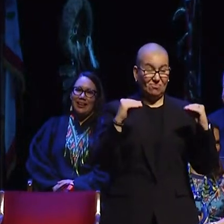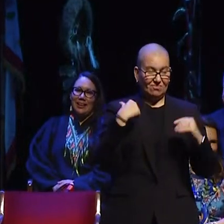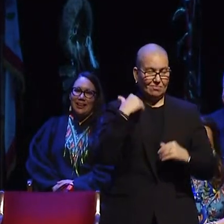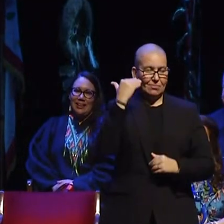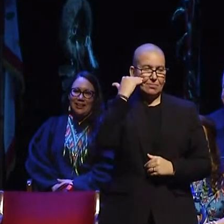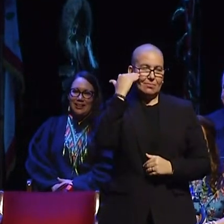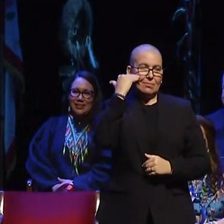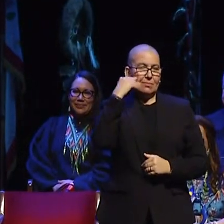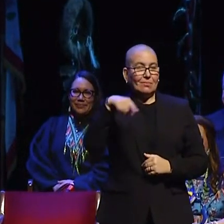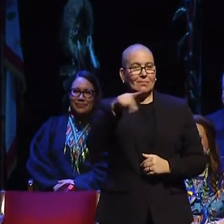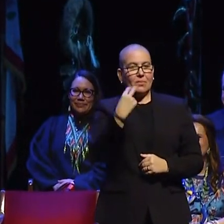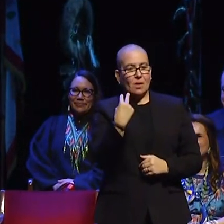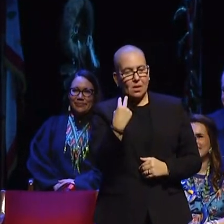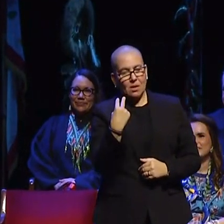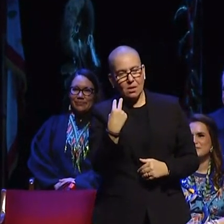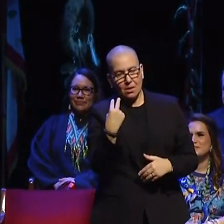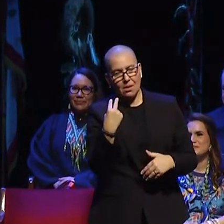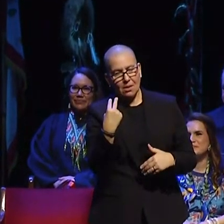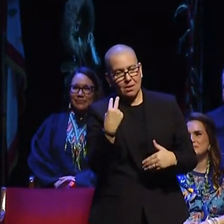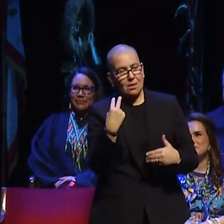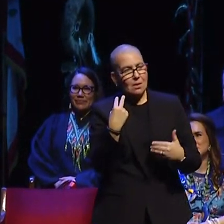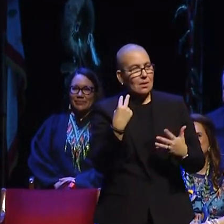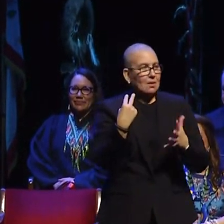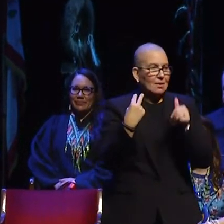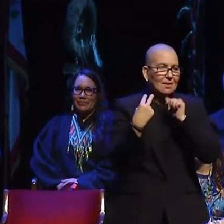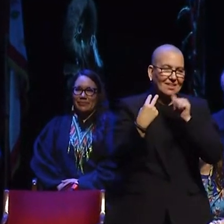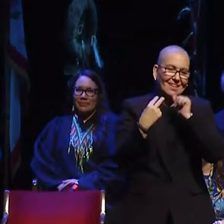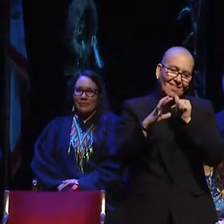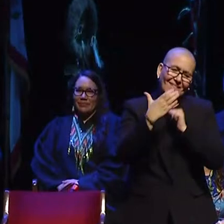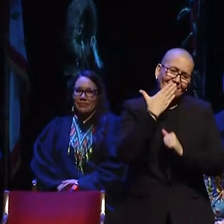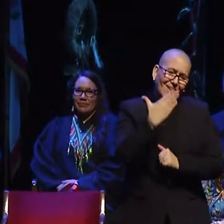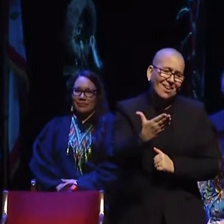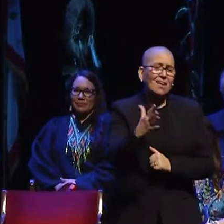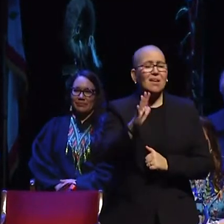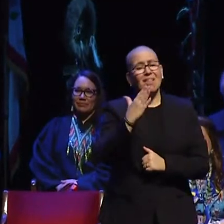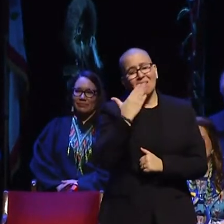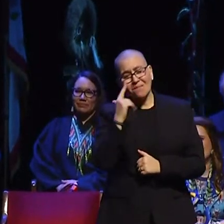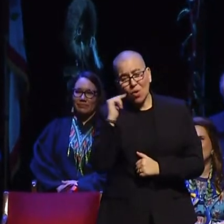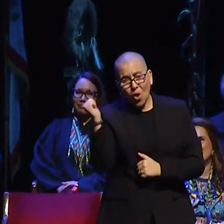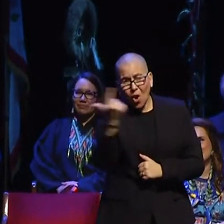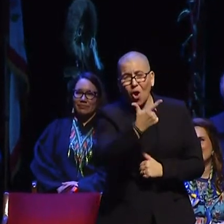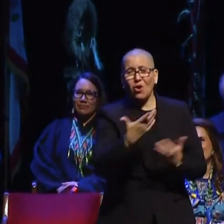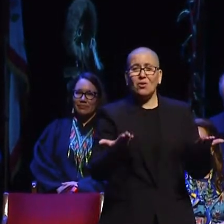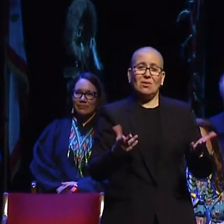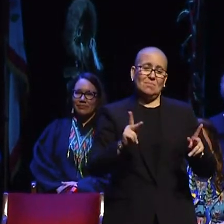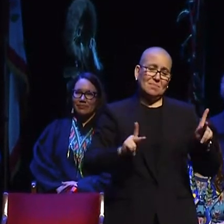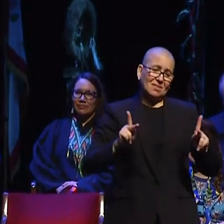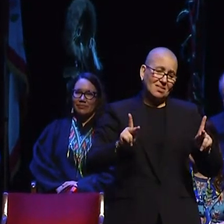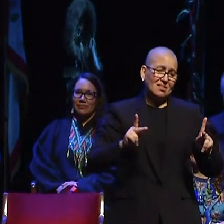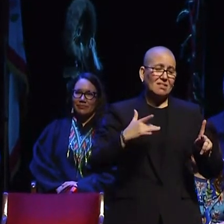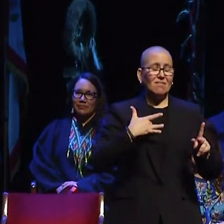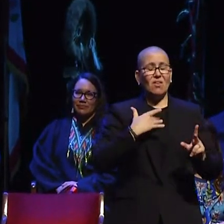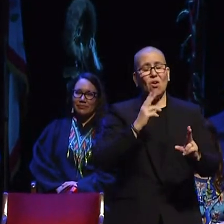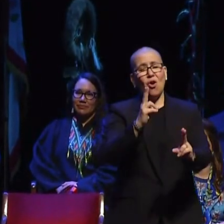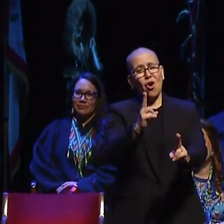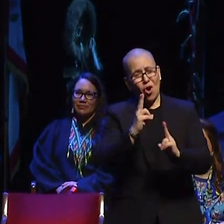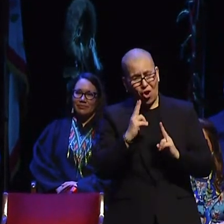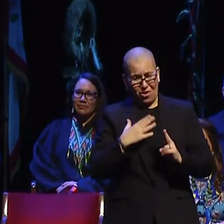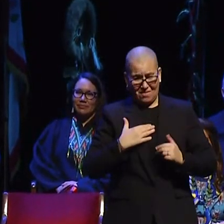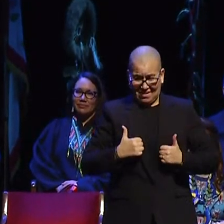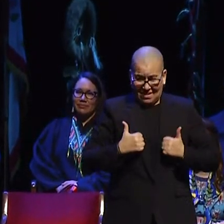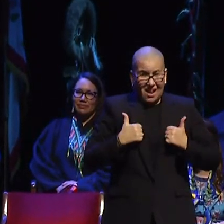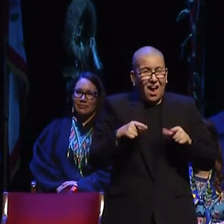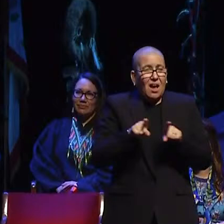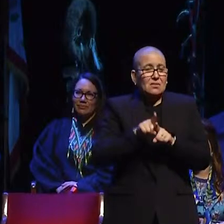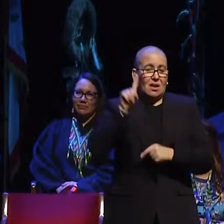So I want to say how grateful I am, and a thank you to all Minnesotans. It's an honor of my life to be your governor, and I'm humbled to